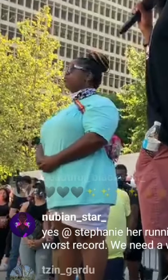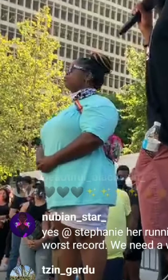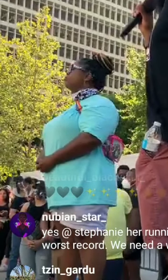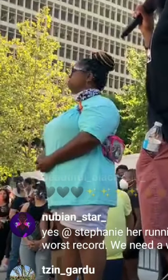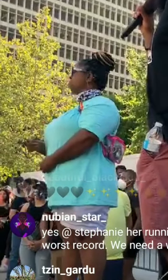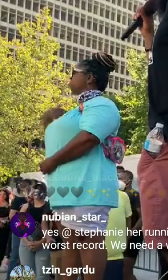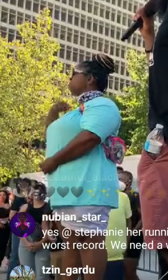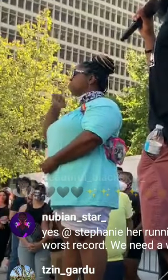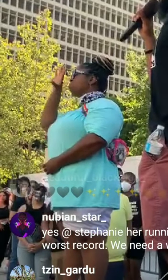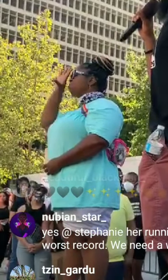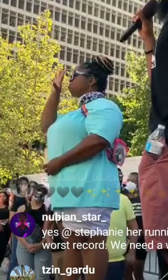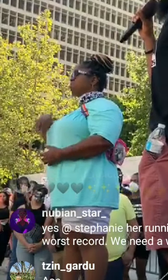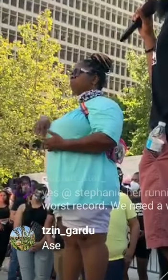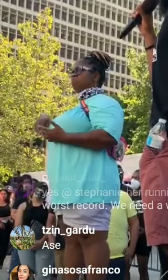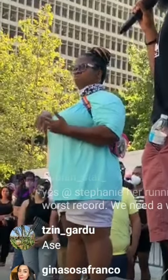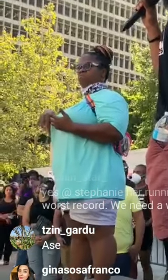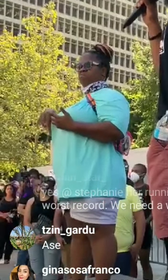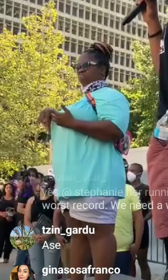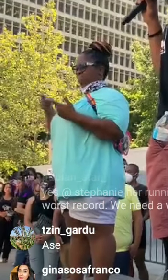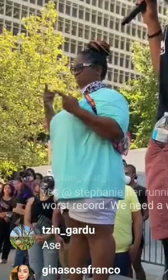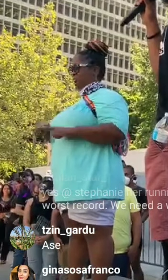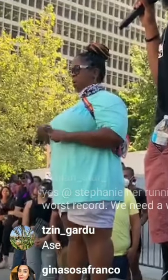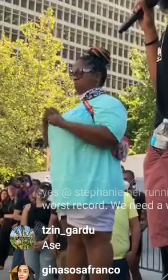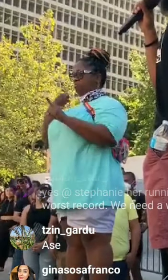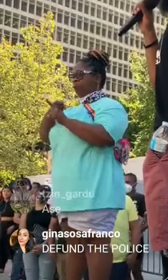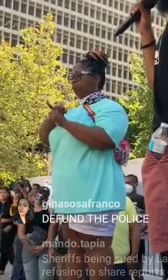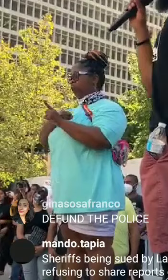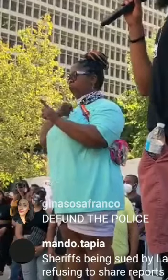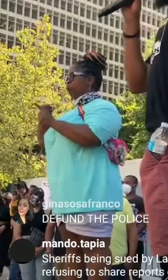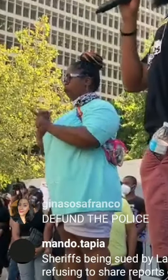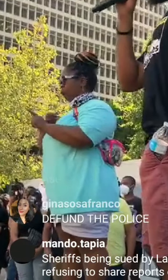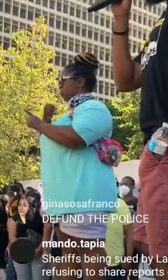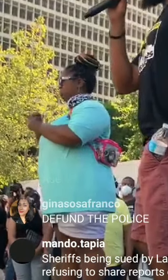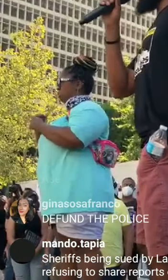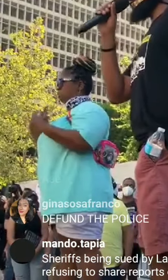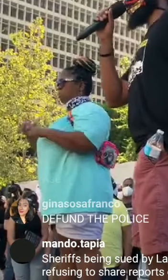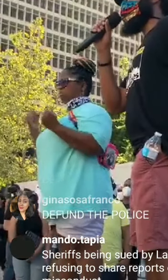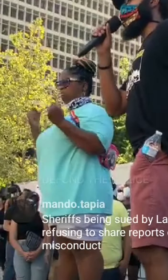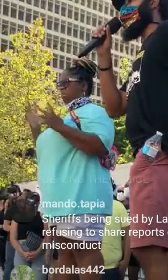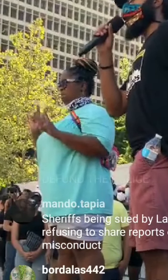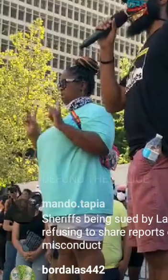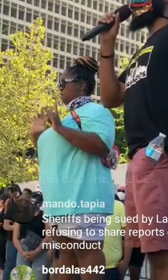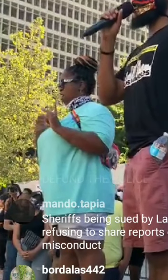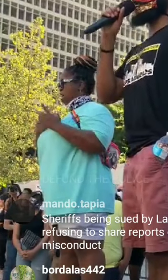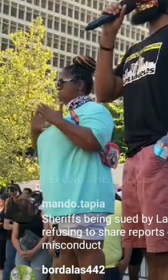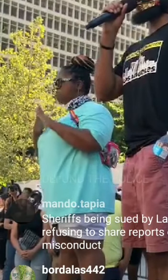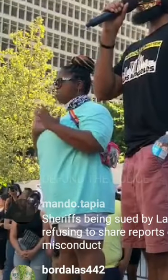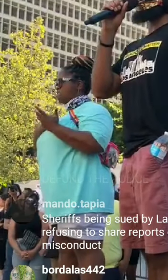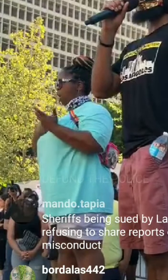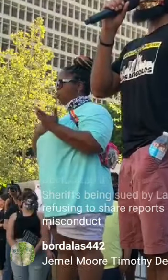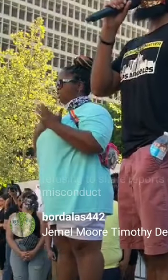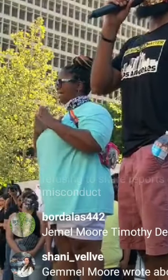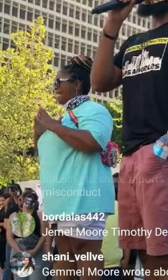So we know that this has continued to happen, and it's happened to so many folks in our communities and in our